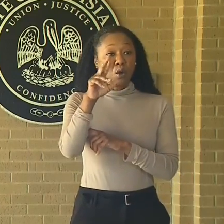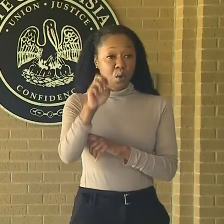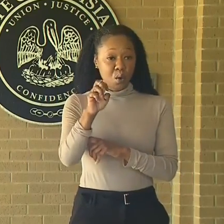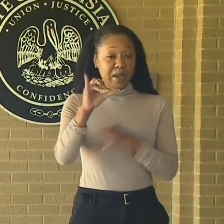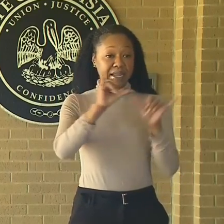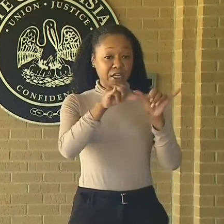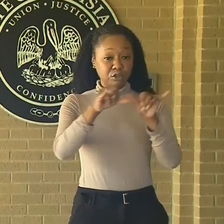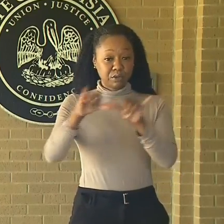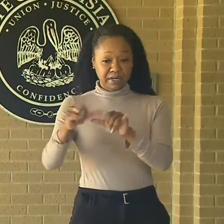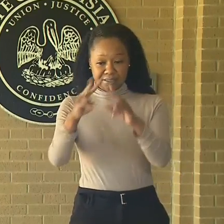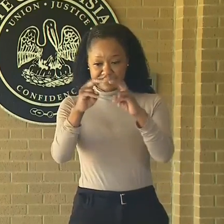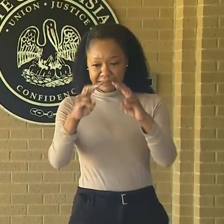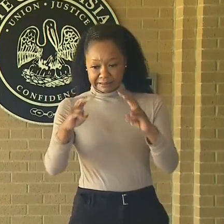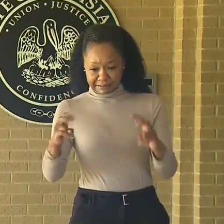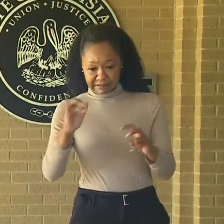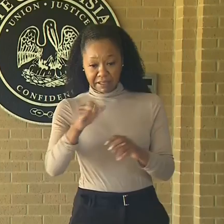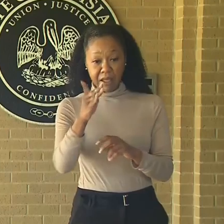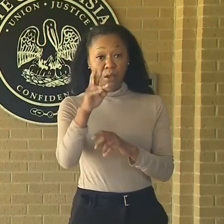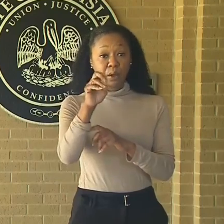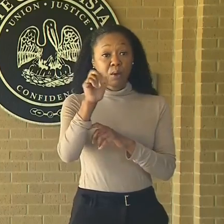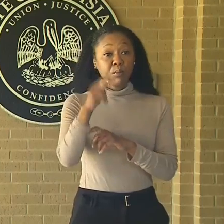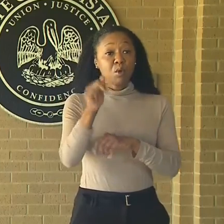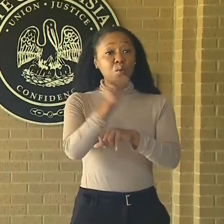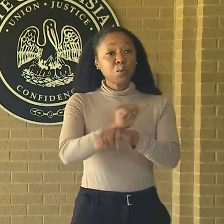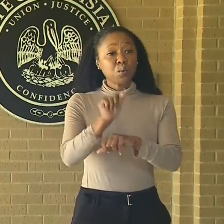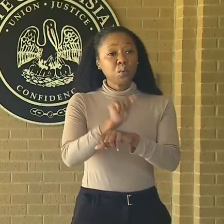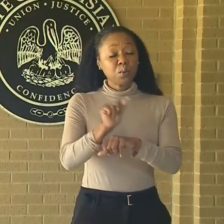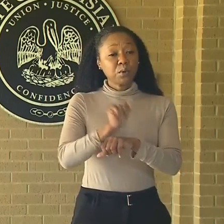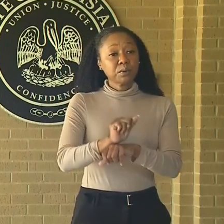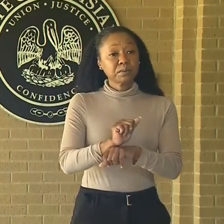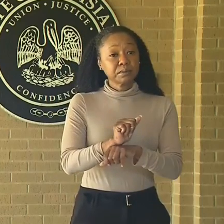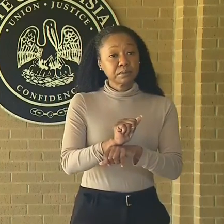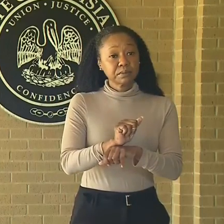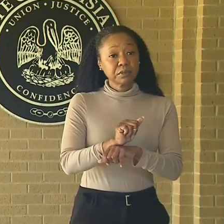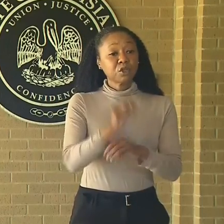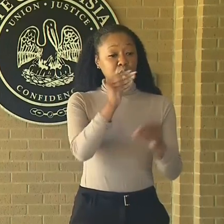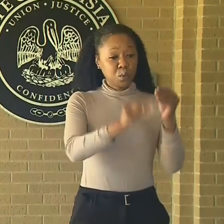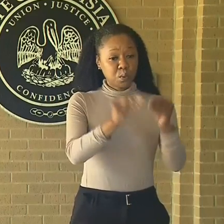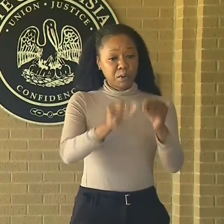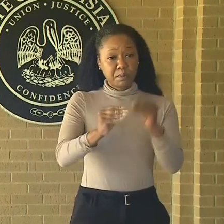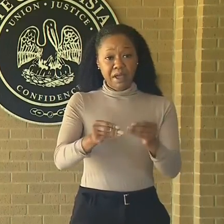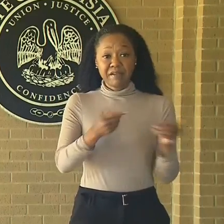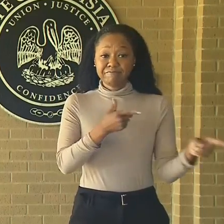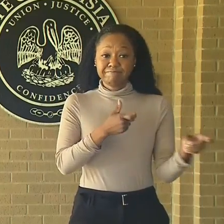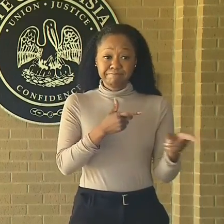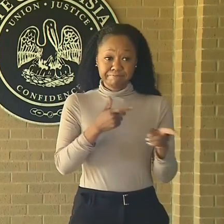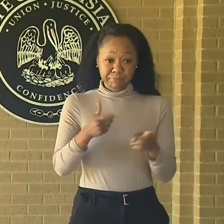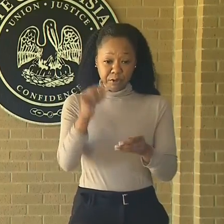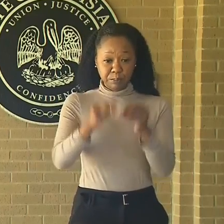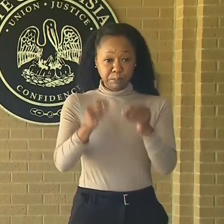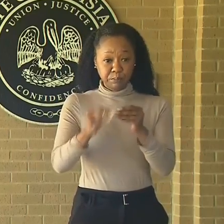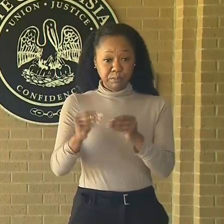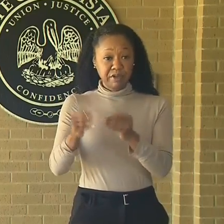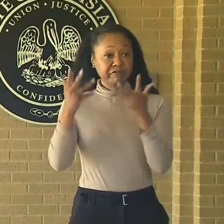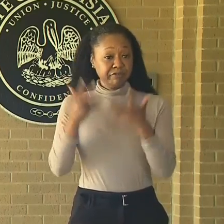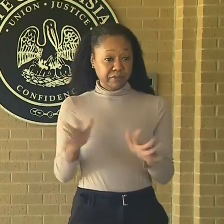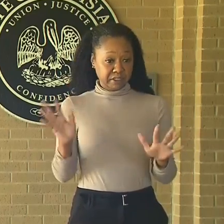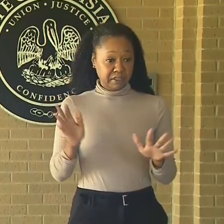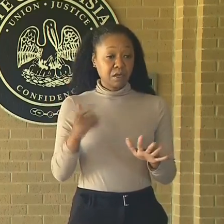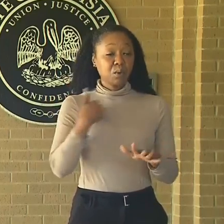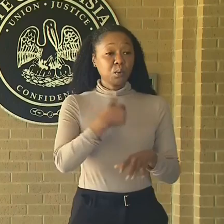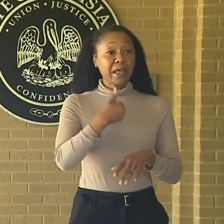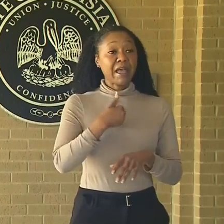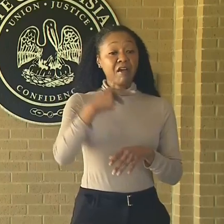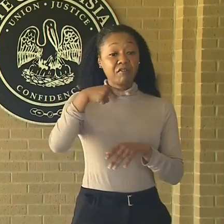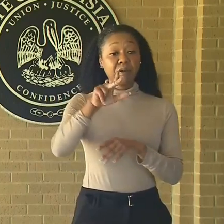breaches, and they are working to make repairs just as quickly as possible. We do have pumps